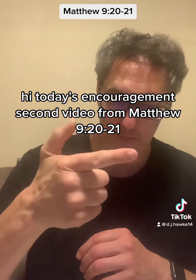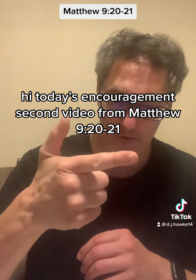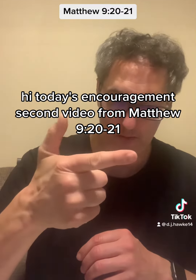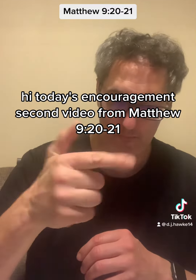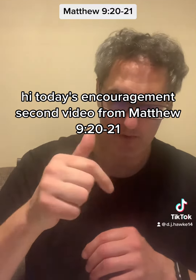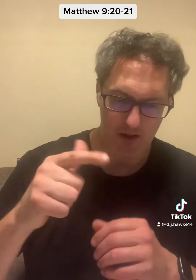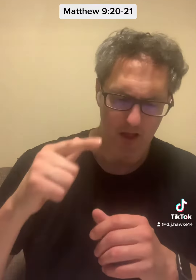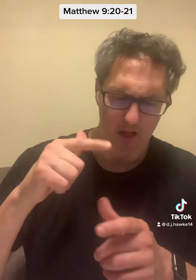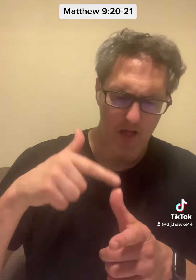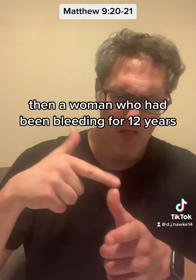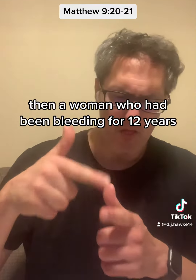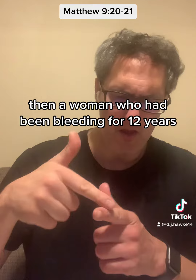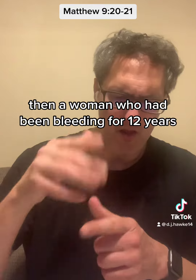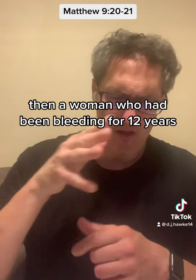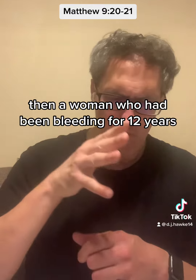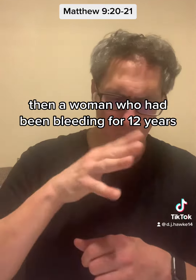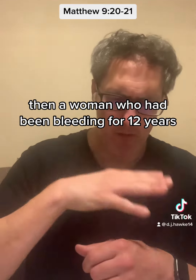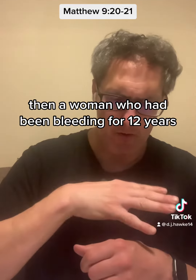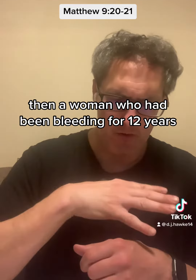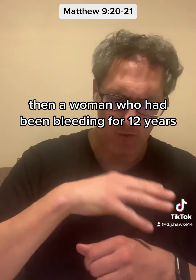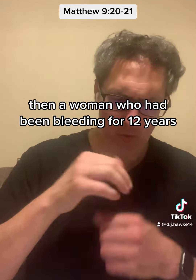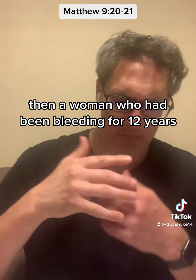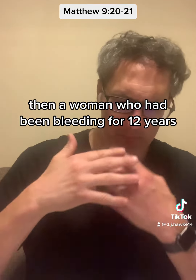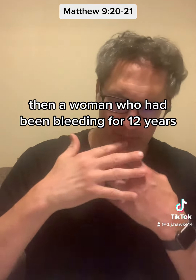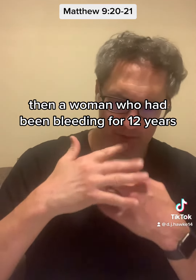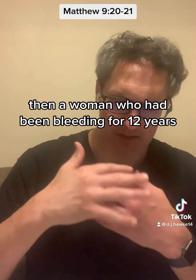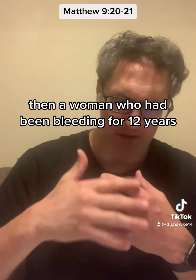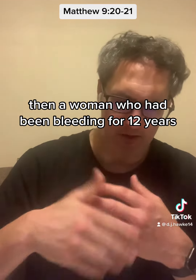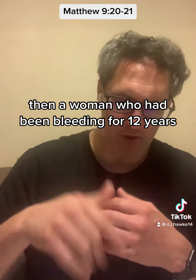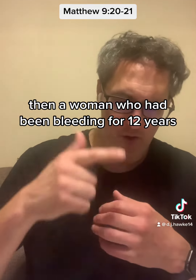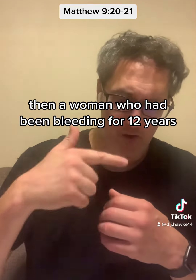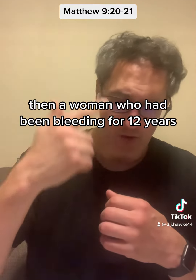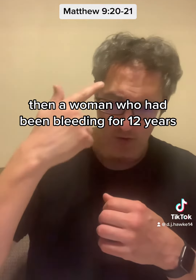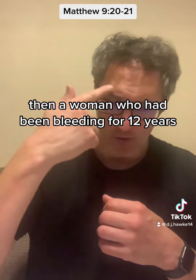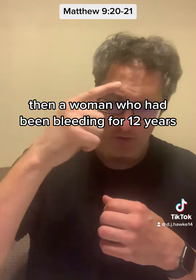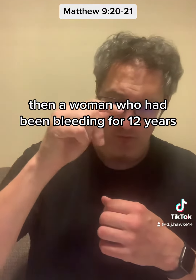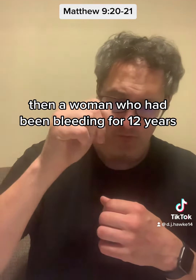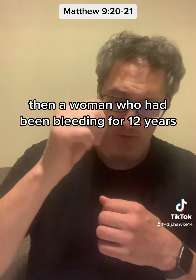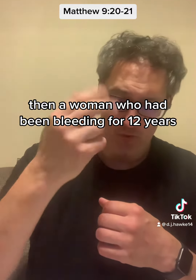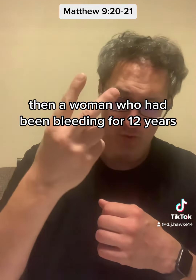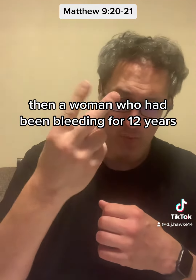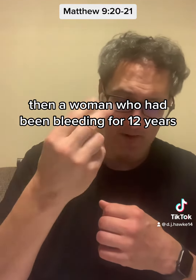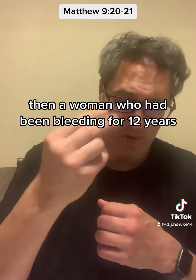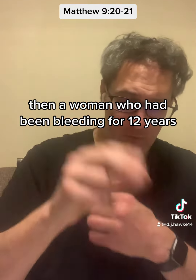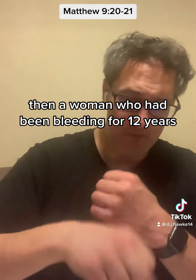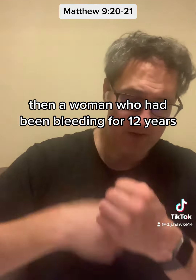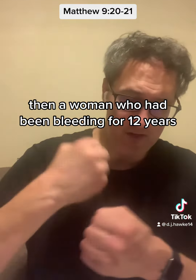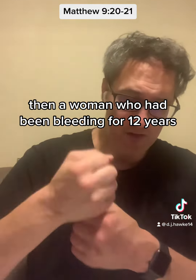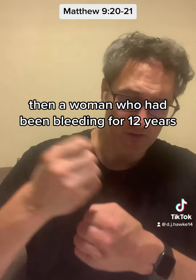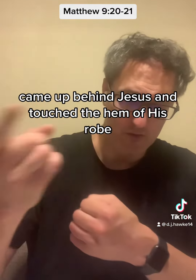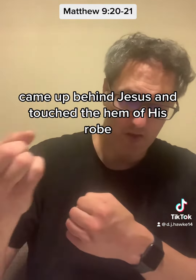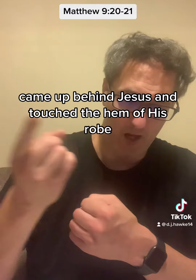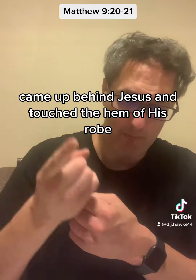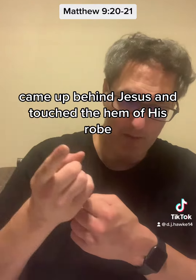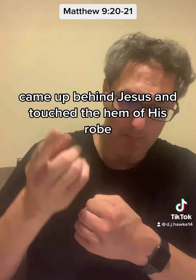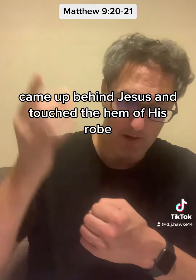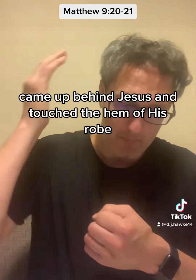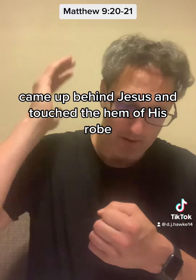9:20-21. Then a woman who had been bleeding for 12 years came up